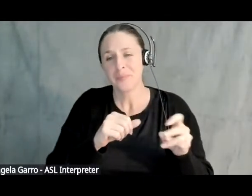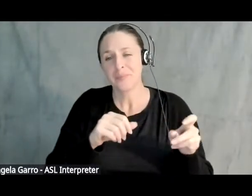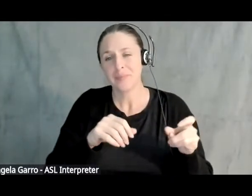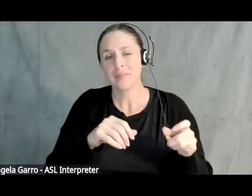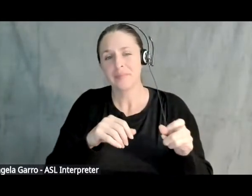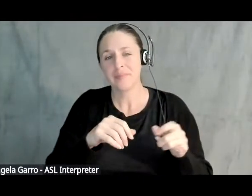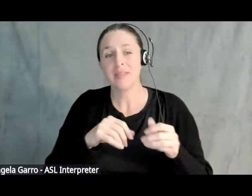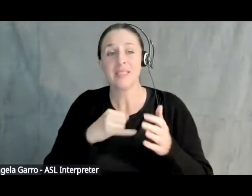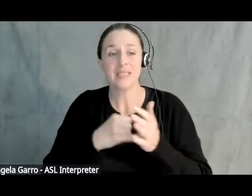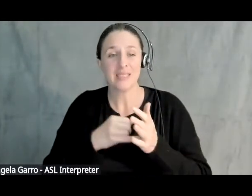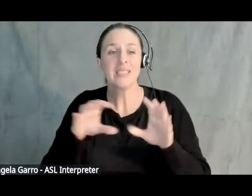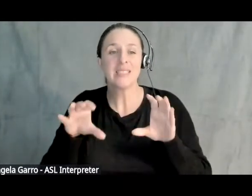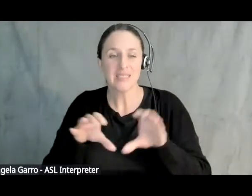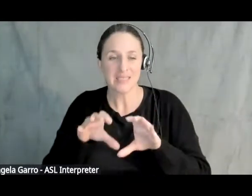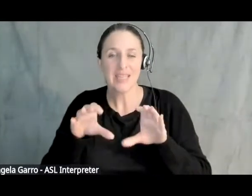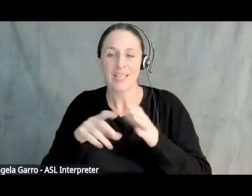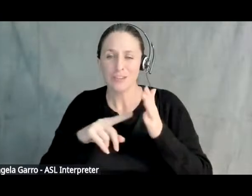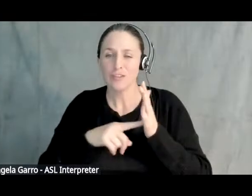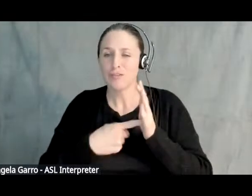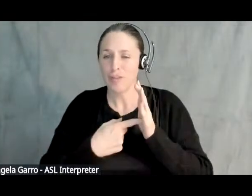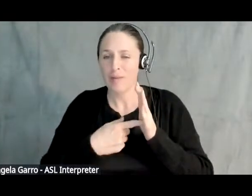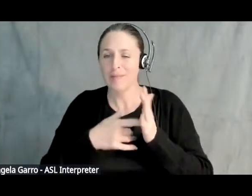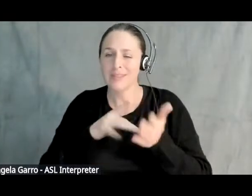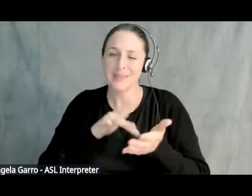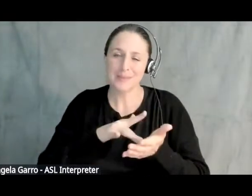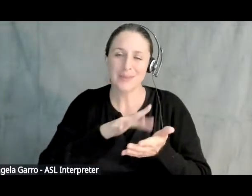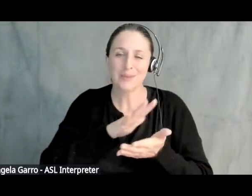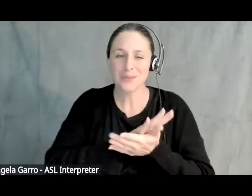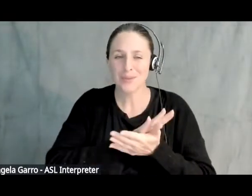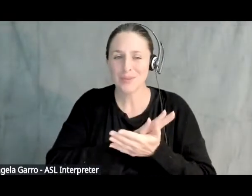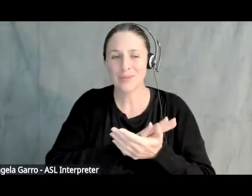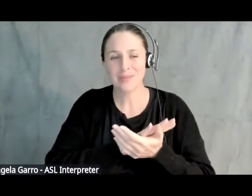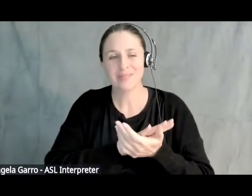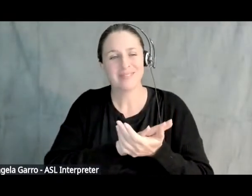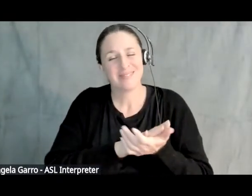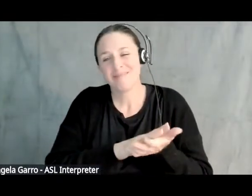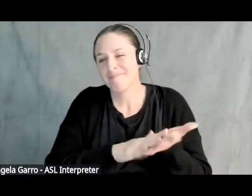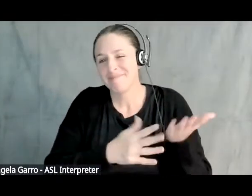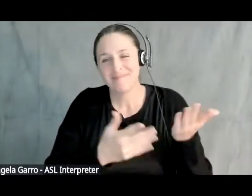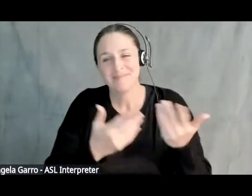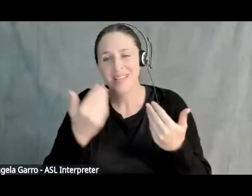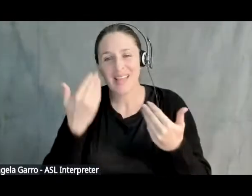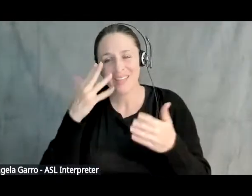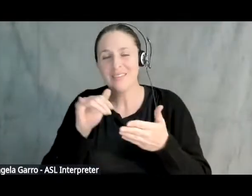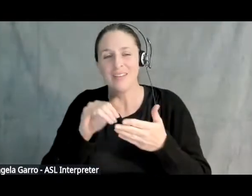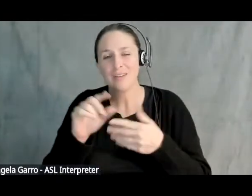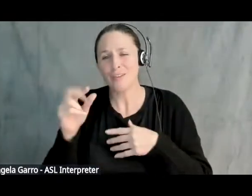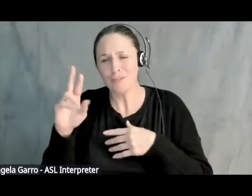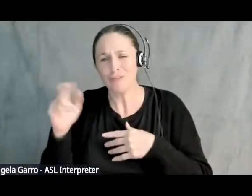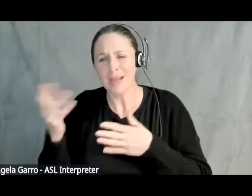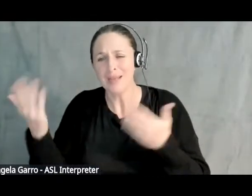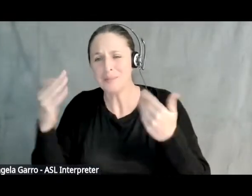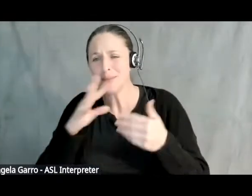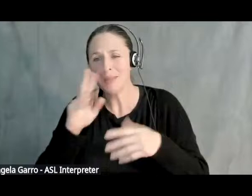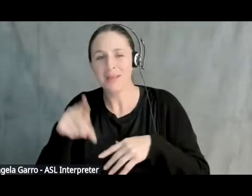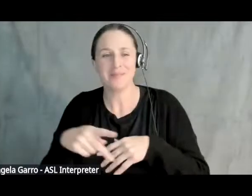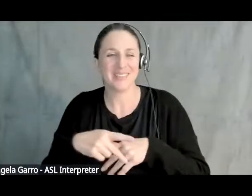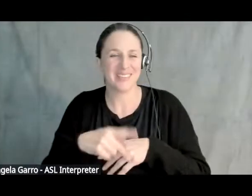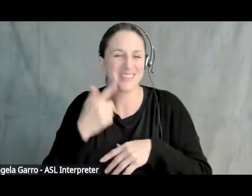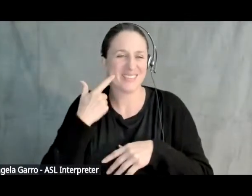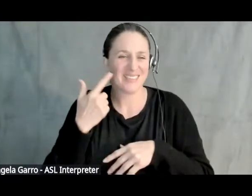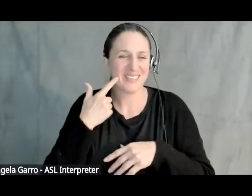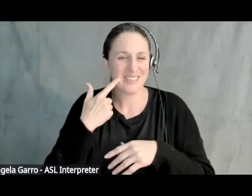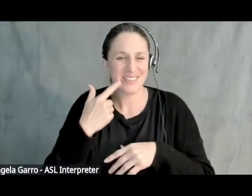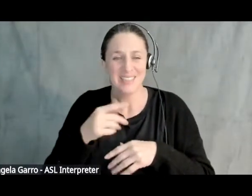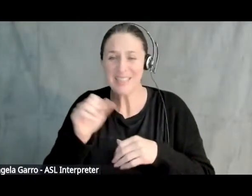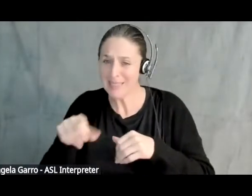start in the middle school. And it's just, that's, I don't know, we have to, Greg, speak up. In the middle school, can you fix the middle